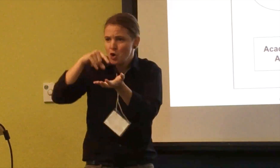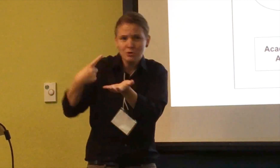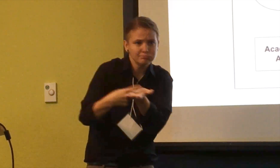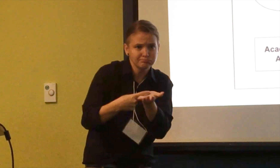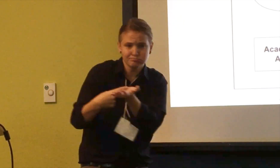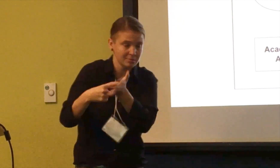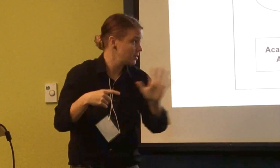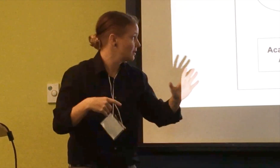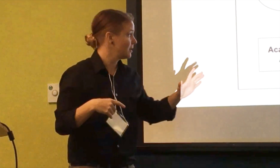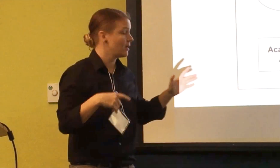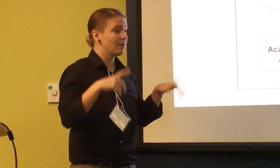ASL perhaps,